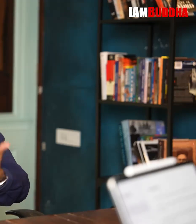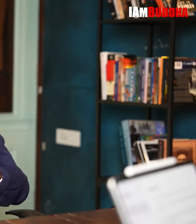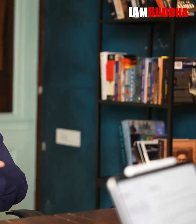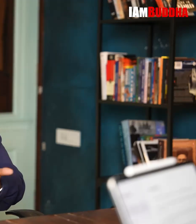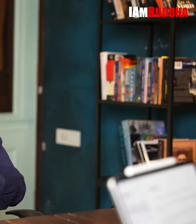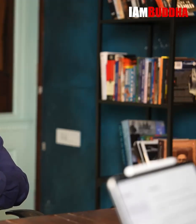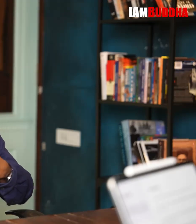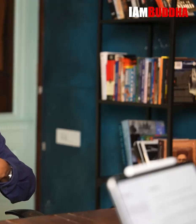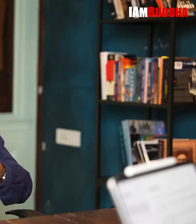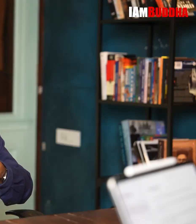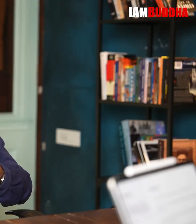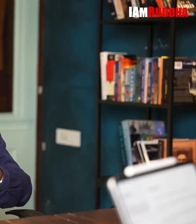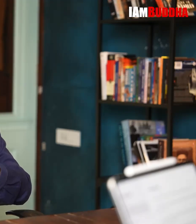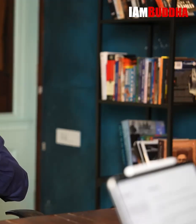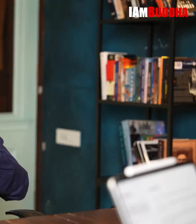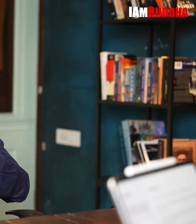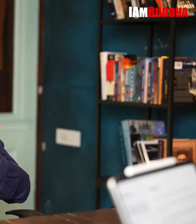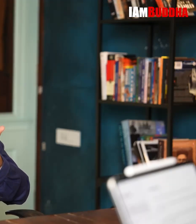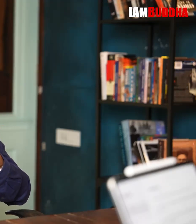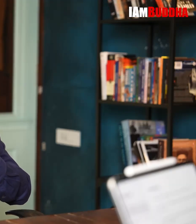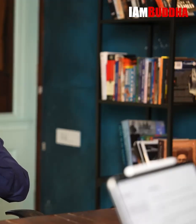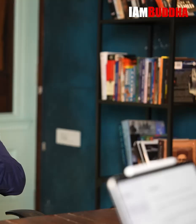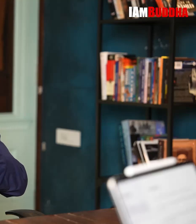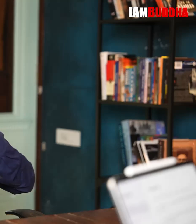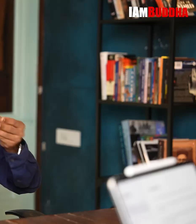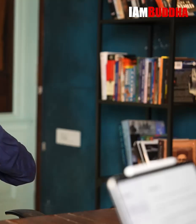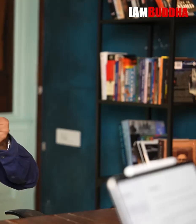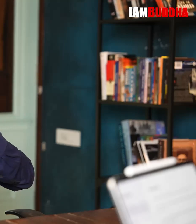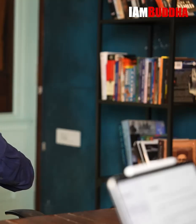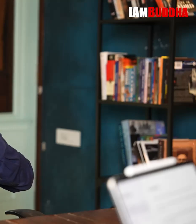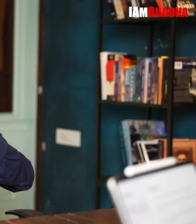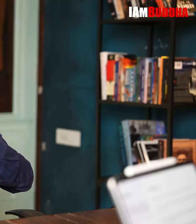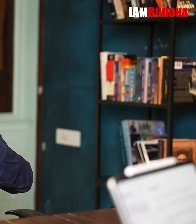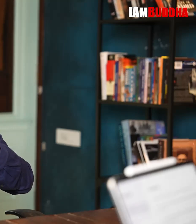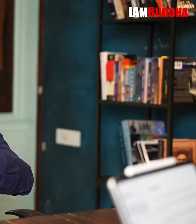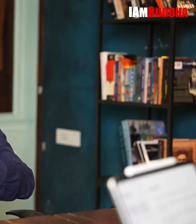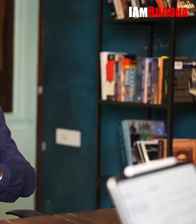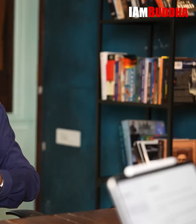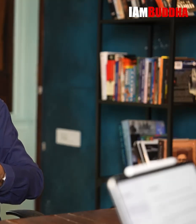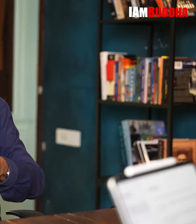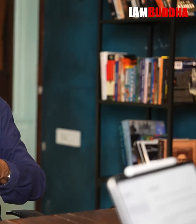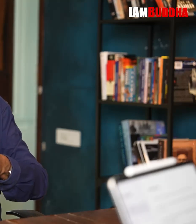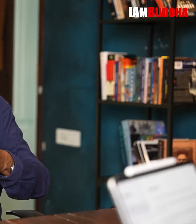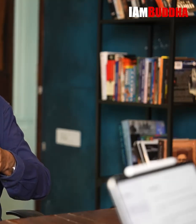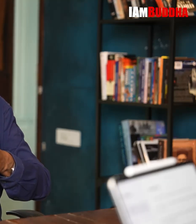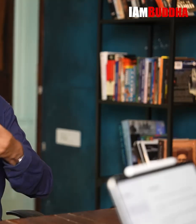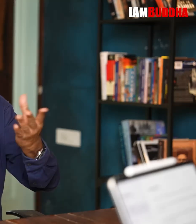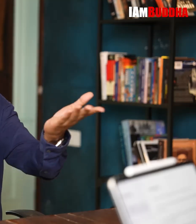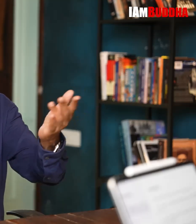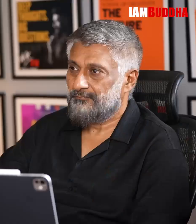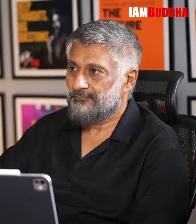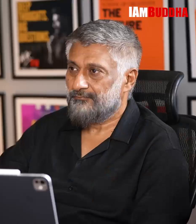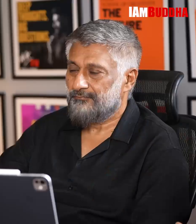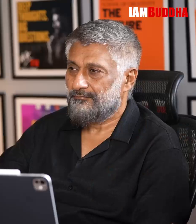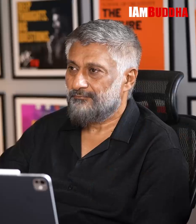after that, nothing happened, you know. People are complaining, we want to watch more movies like Kerala Stories, you know. People want to